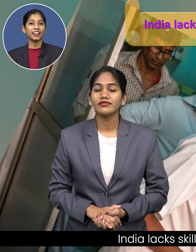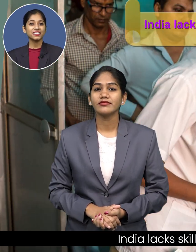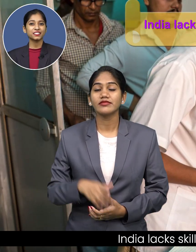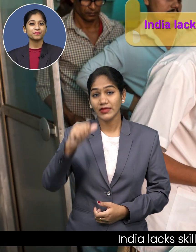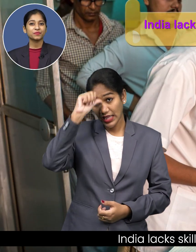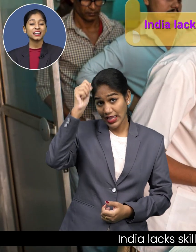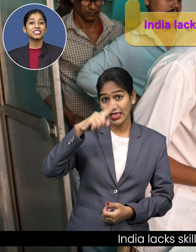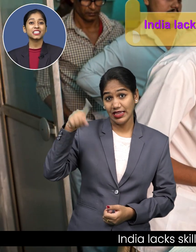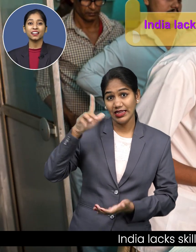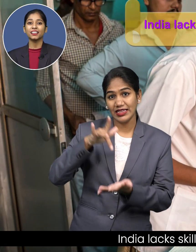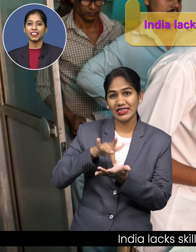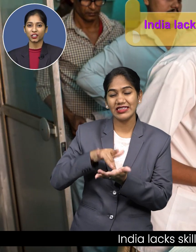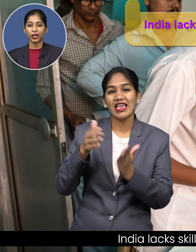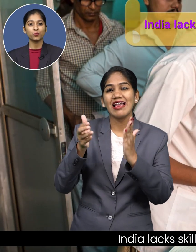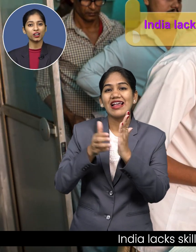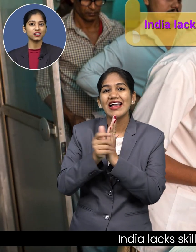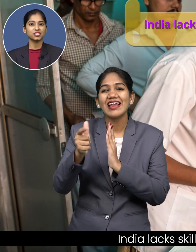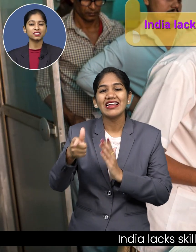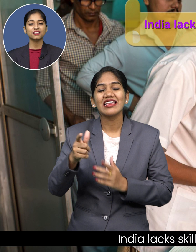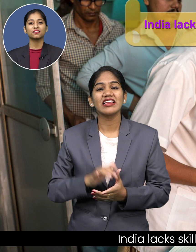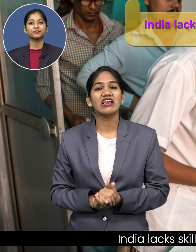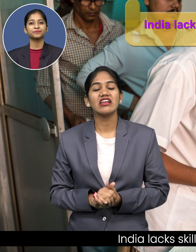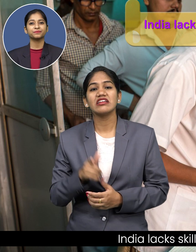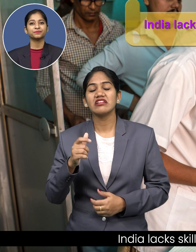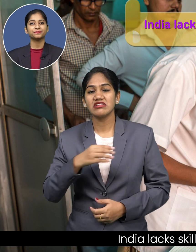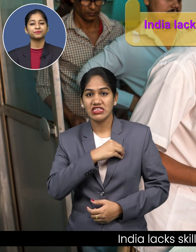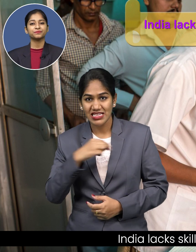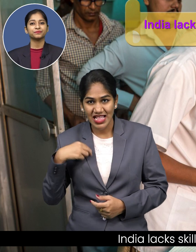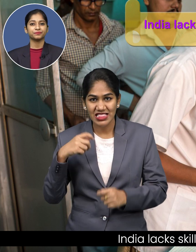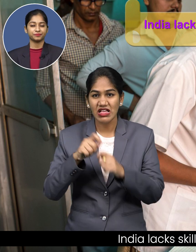India lacks skilled healthcare workers.